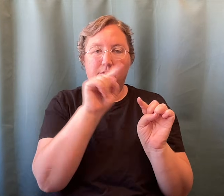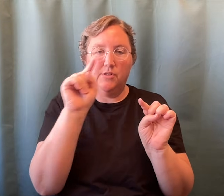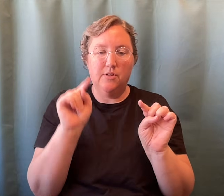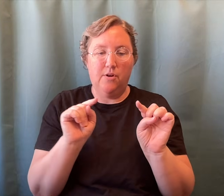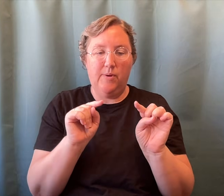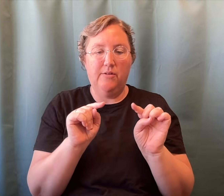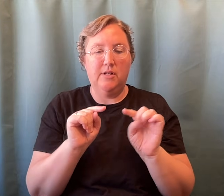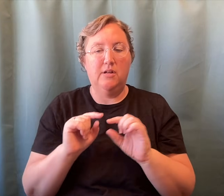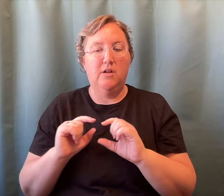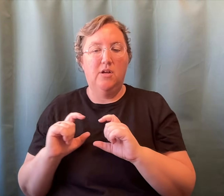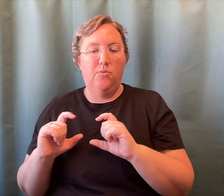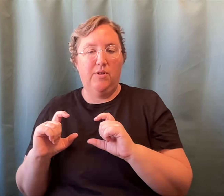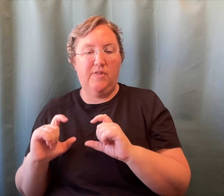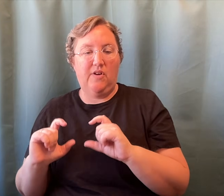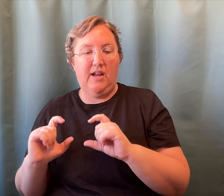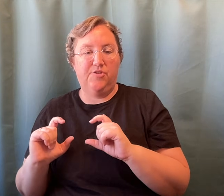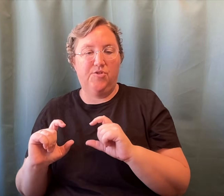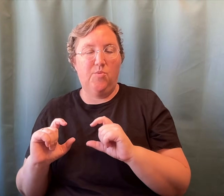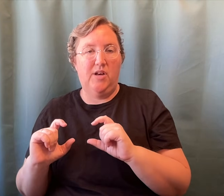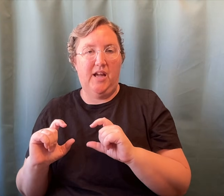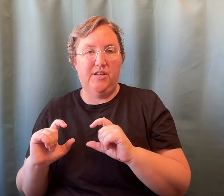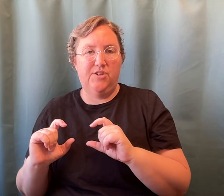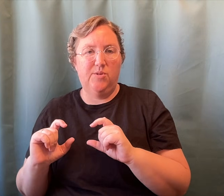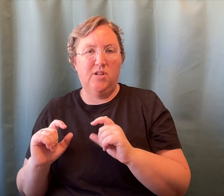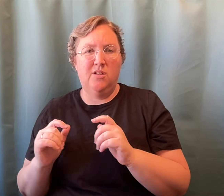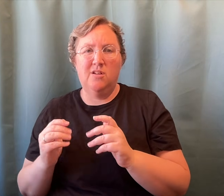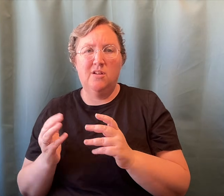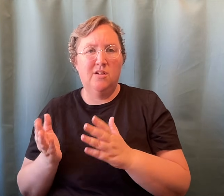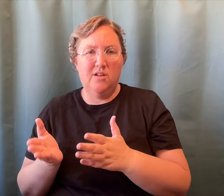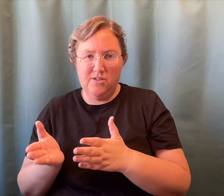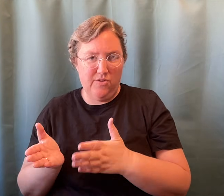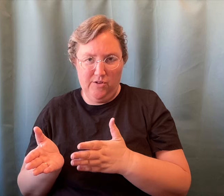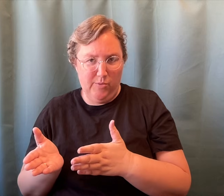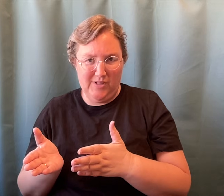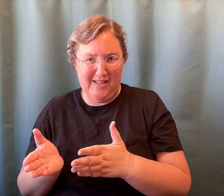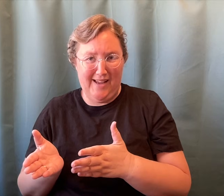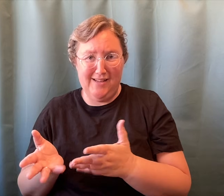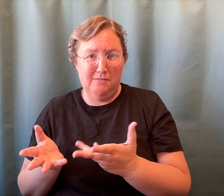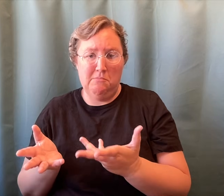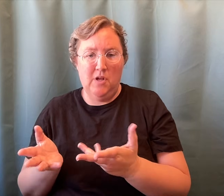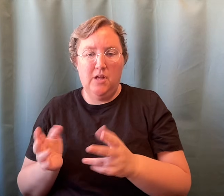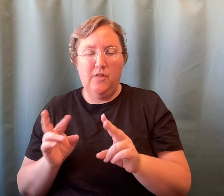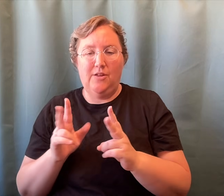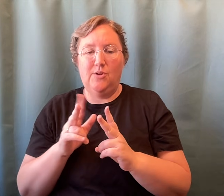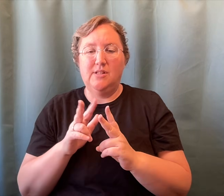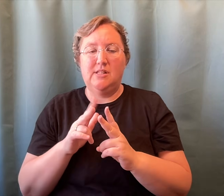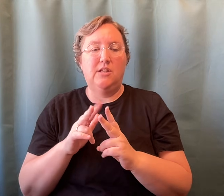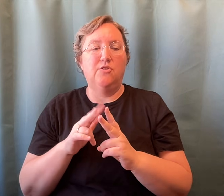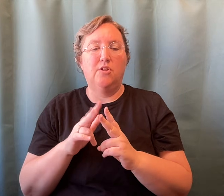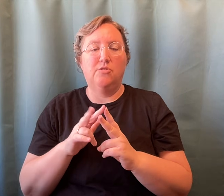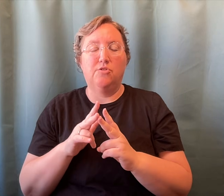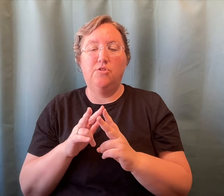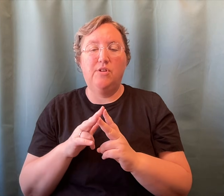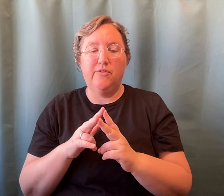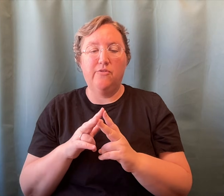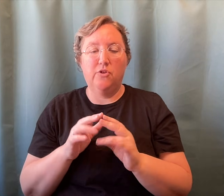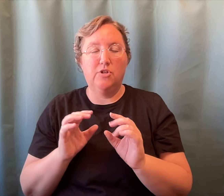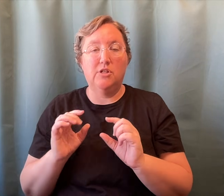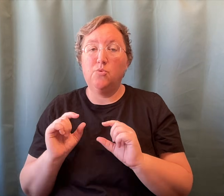parameters around it with their extra one added to it because they're the only ones that add it. You can see in your notes there's two different versions, whatever